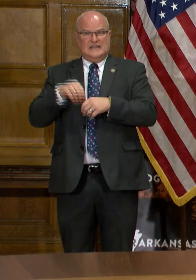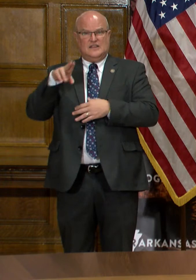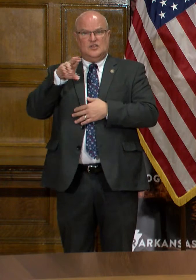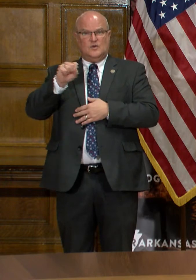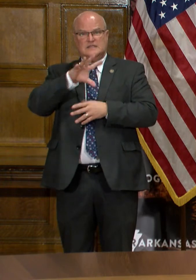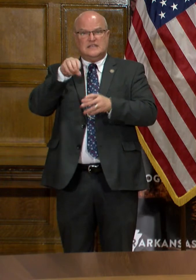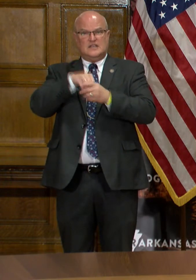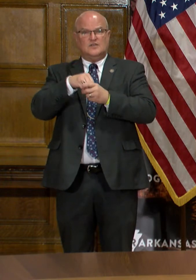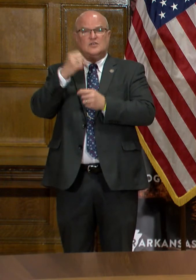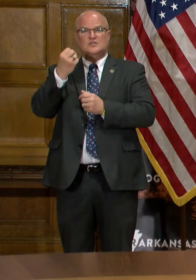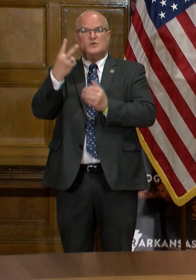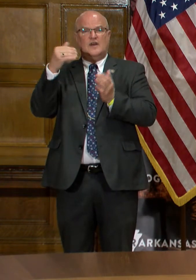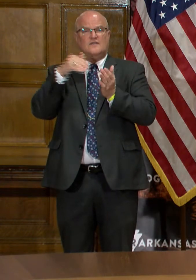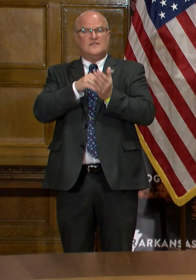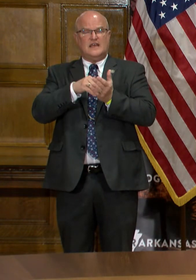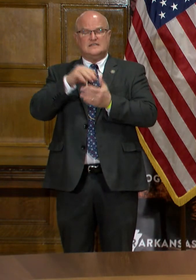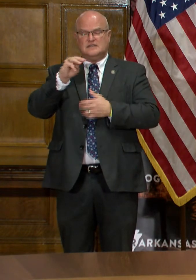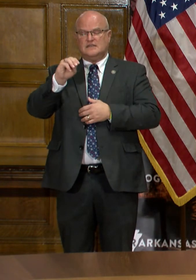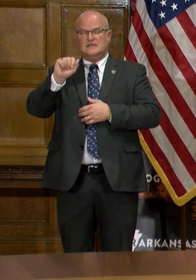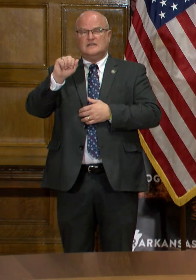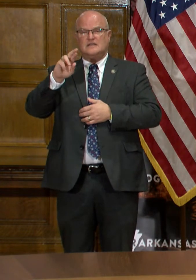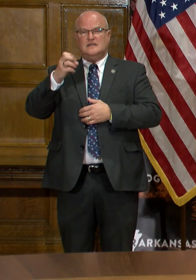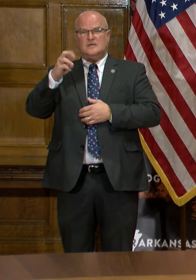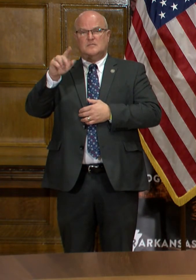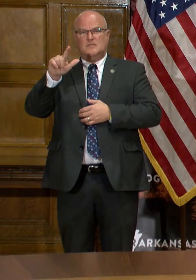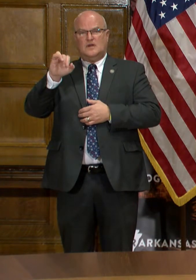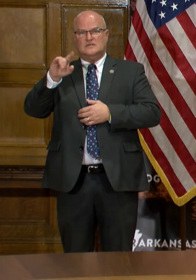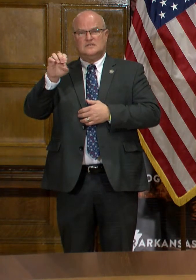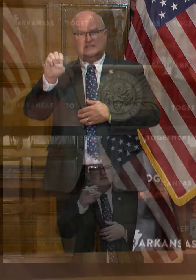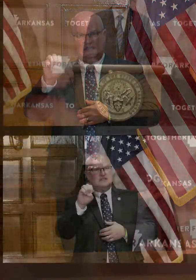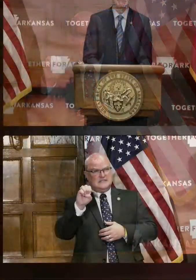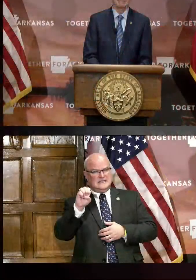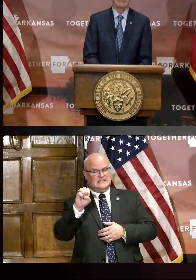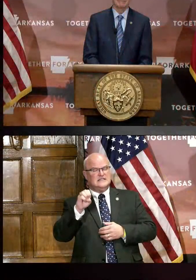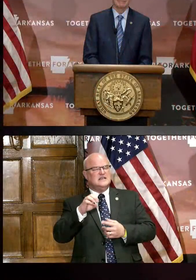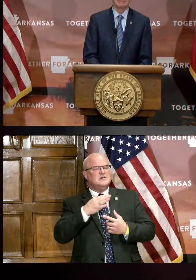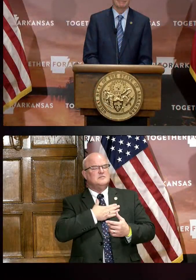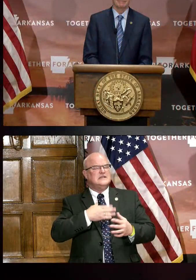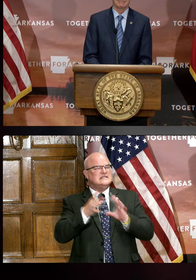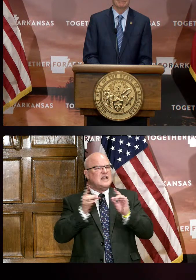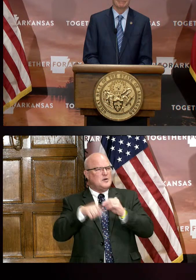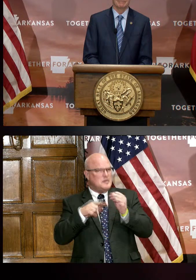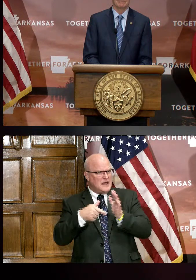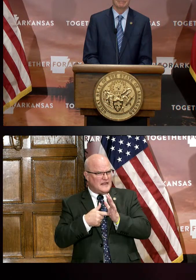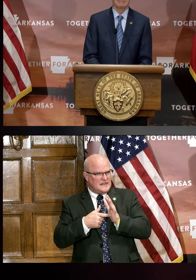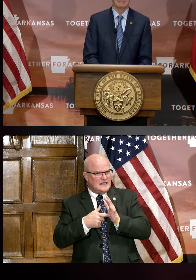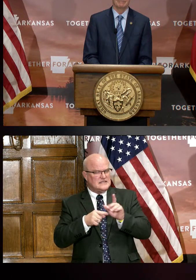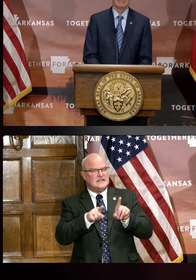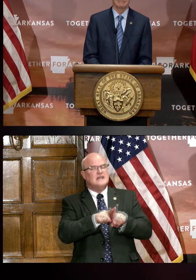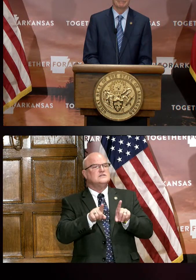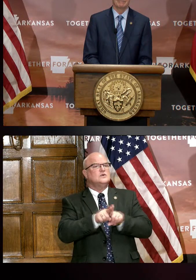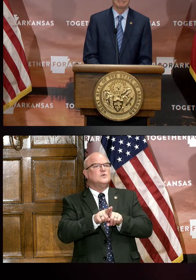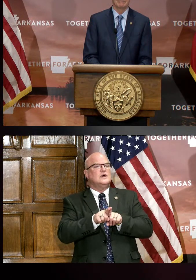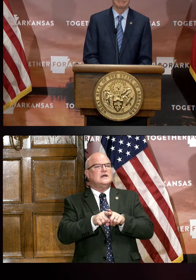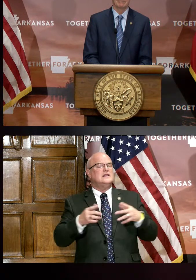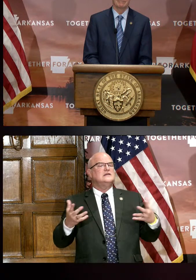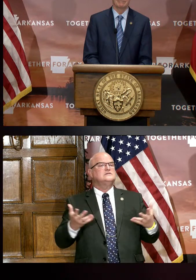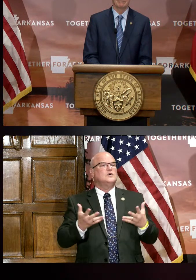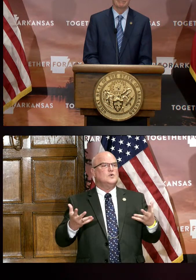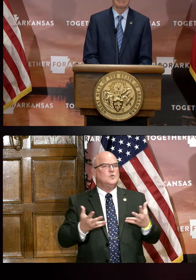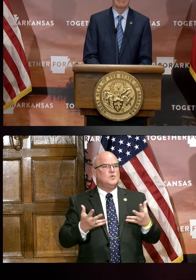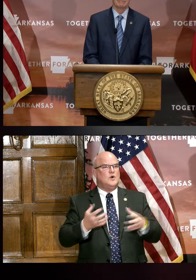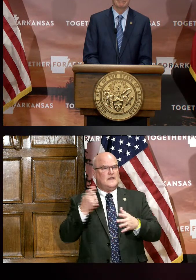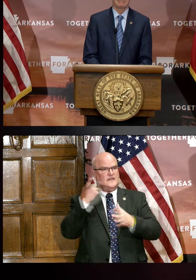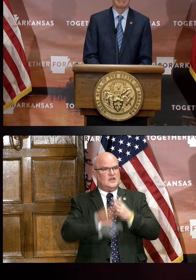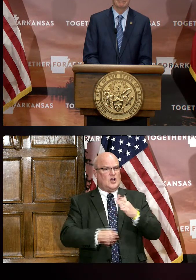U.S., including 12,000 Marshallese in Arkansas. Please comment on this, as well as what the